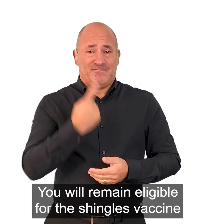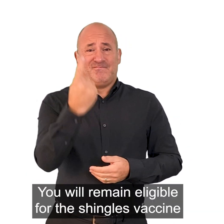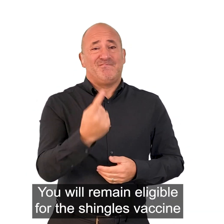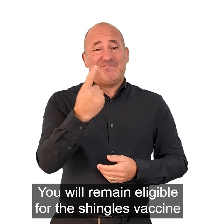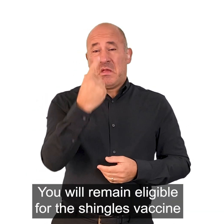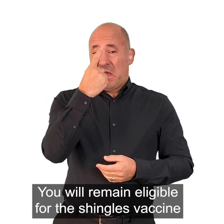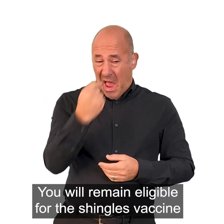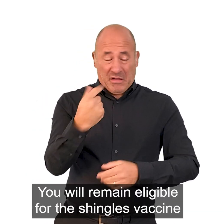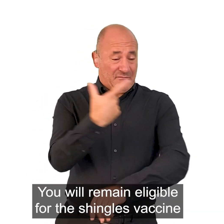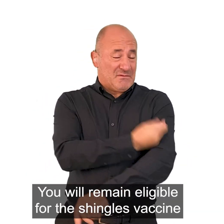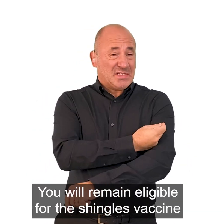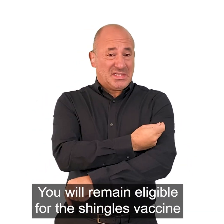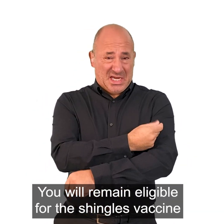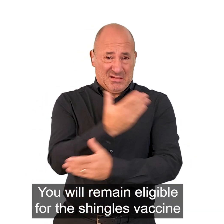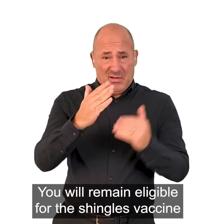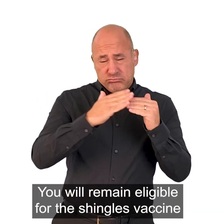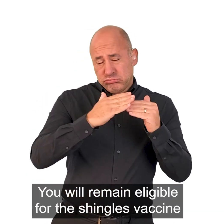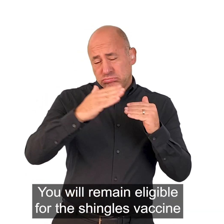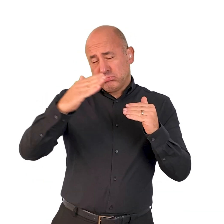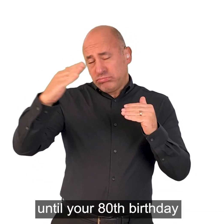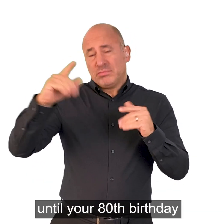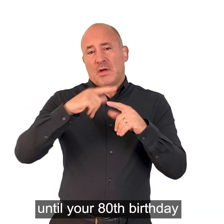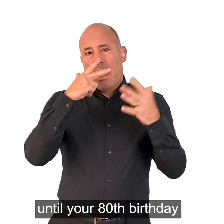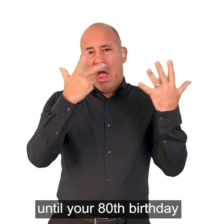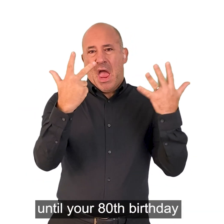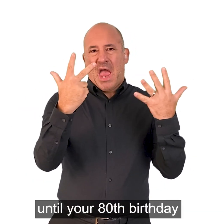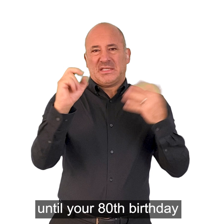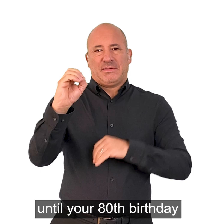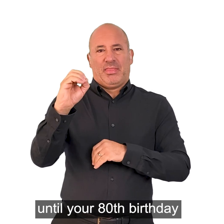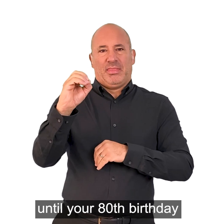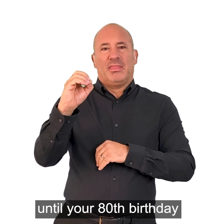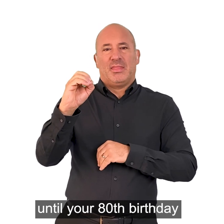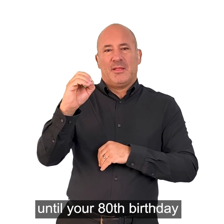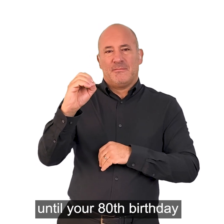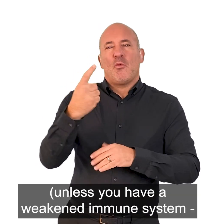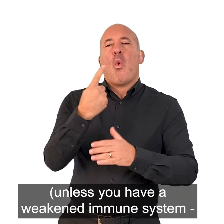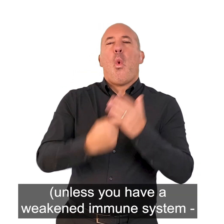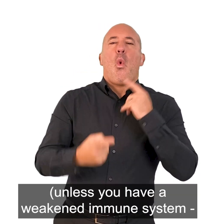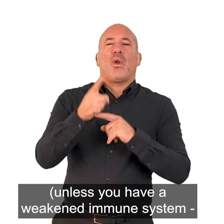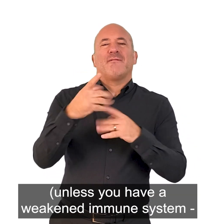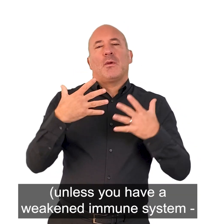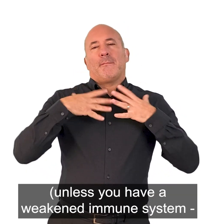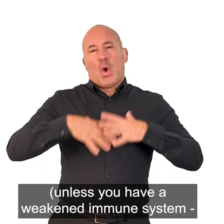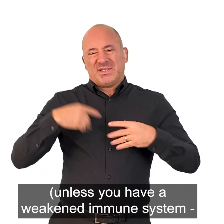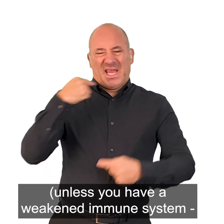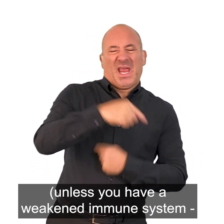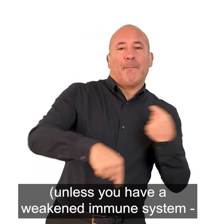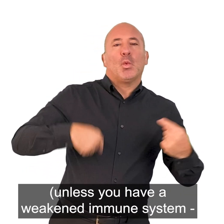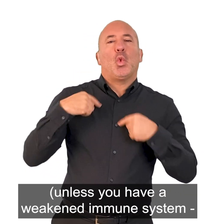You will remain eligible for the shingles vaccine until your 80th birthday, unless you have a weakened immune